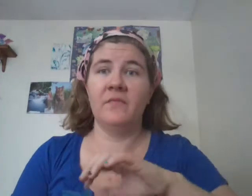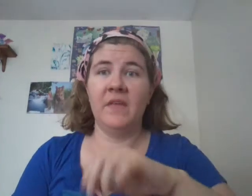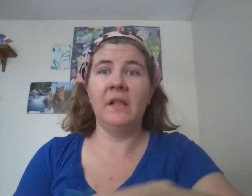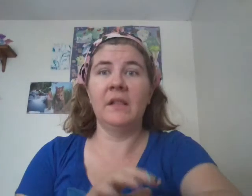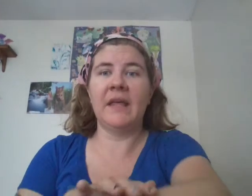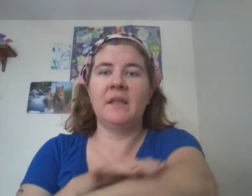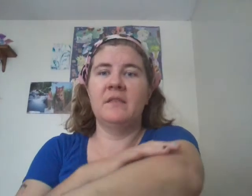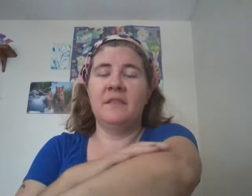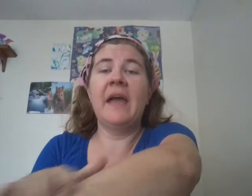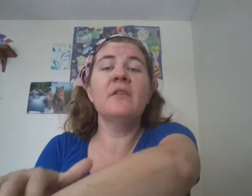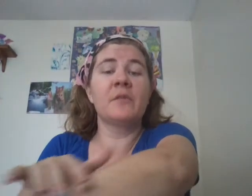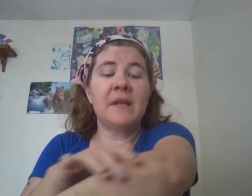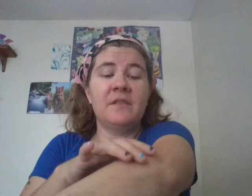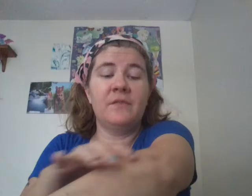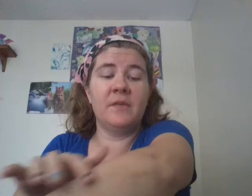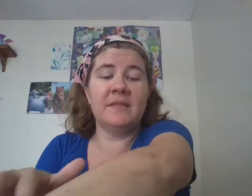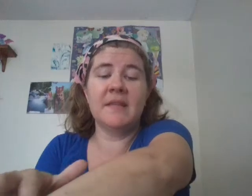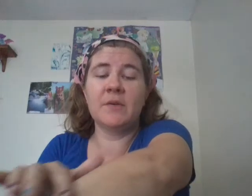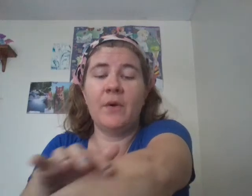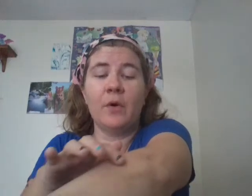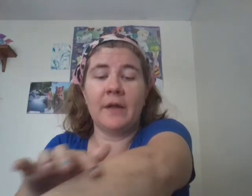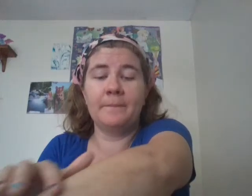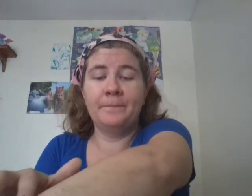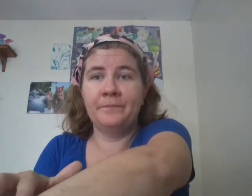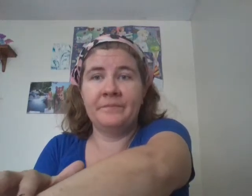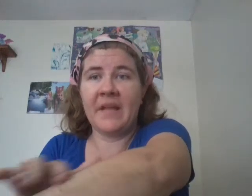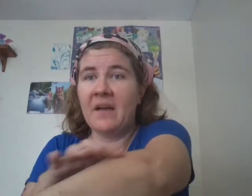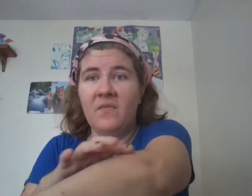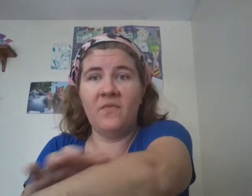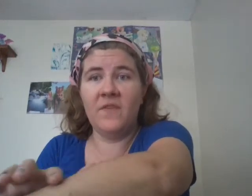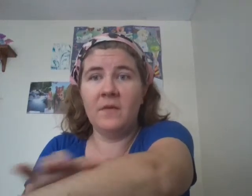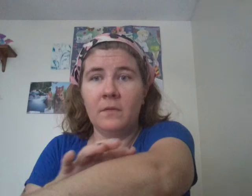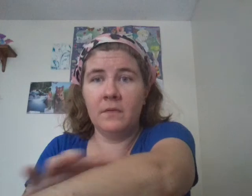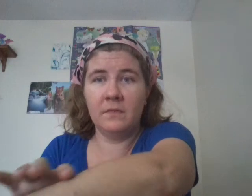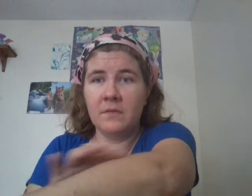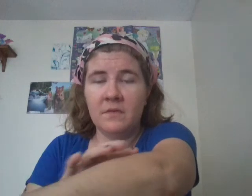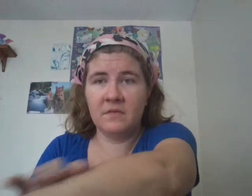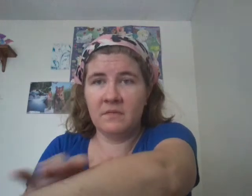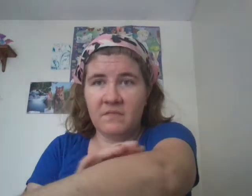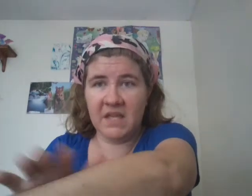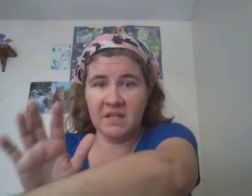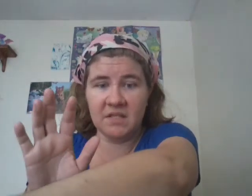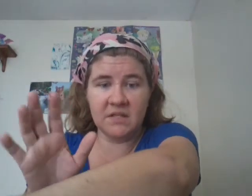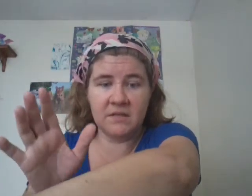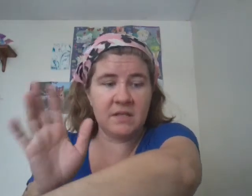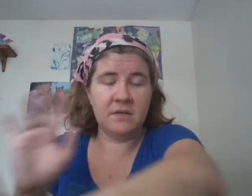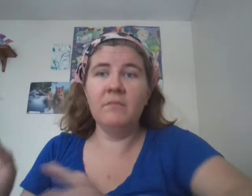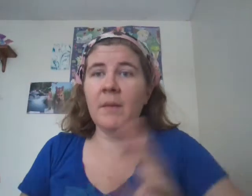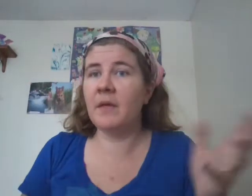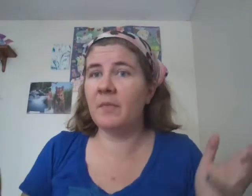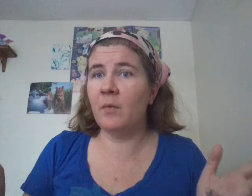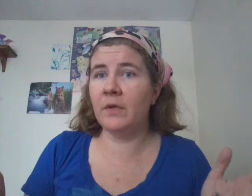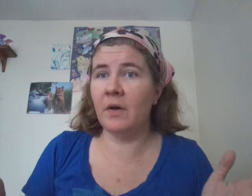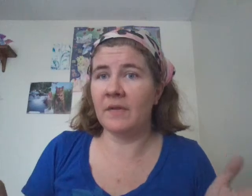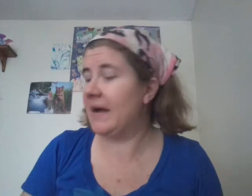feel like the hairs are meant to be a sensory organ. I feel things that maybe other people wouldn't notice.